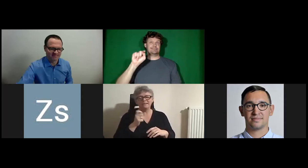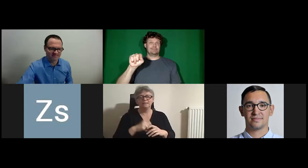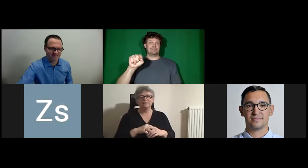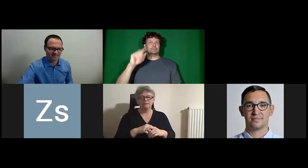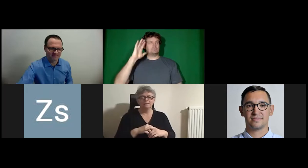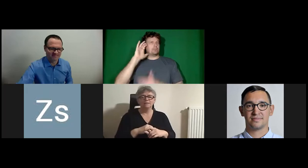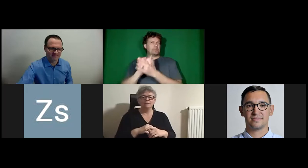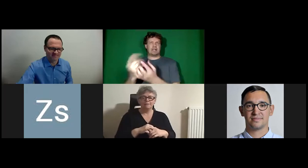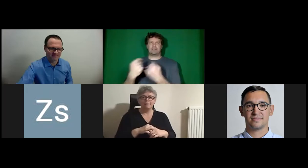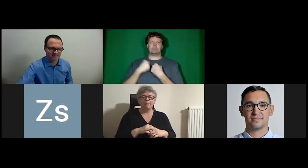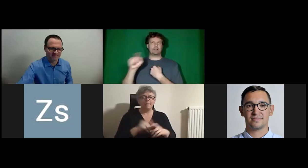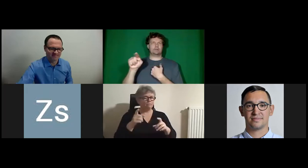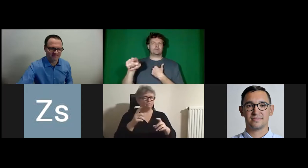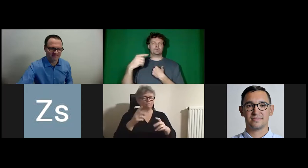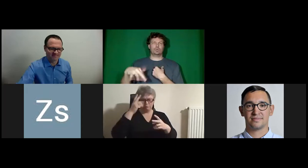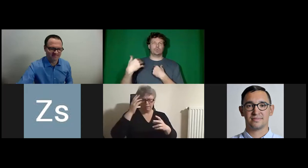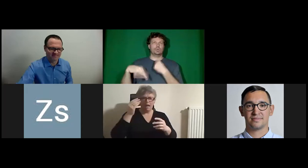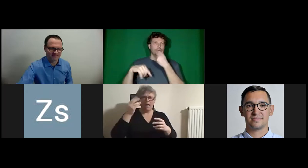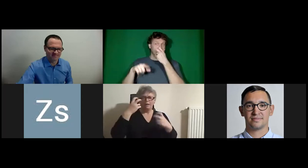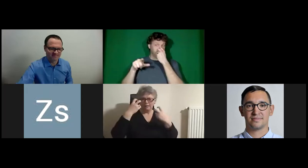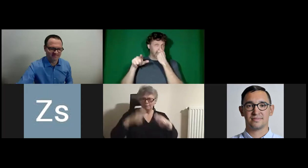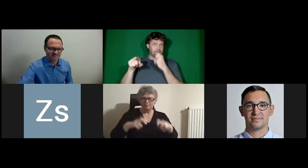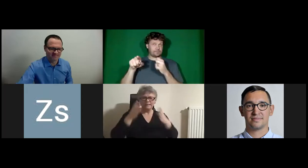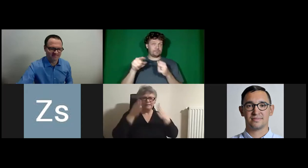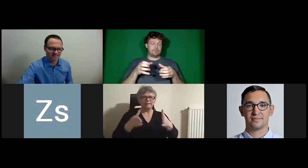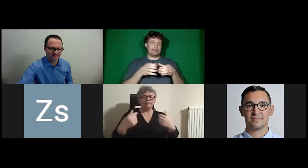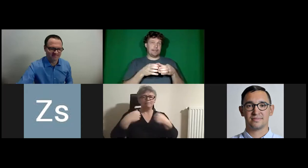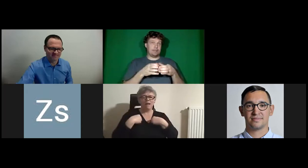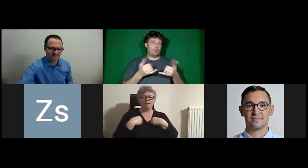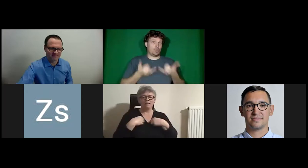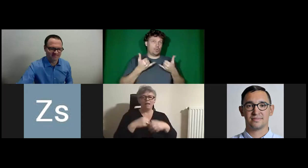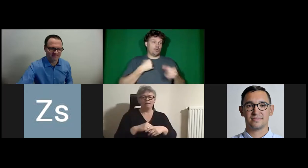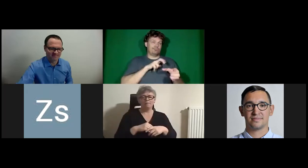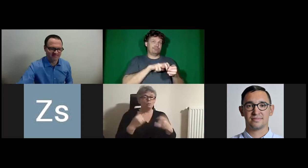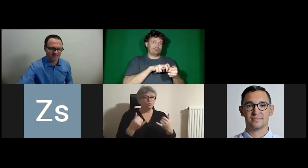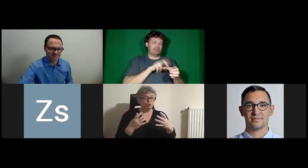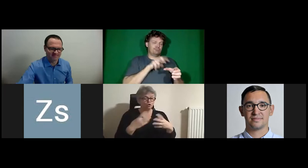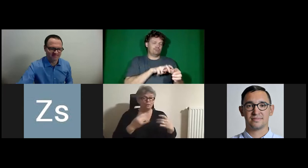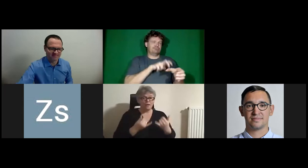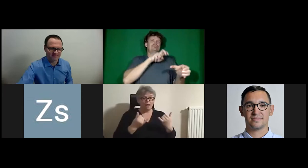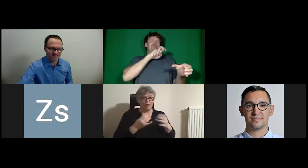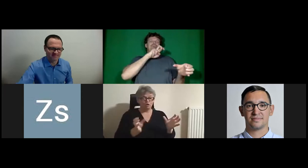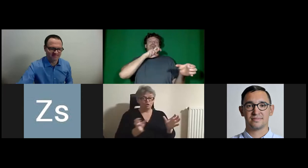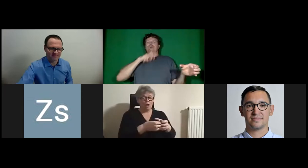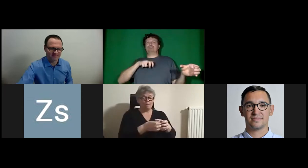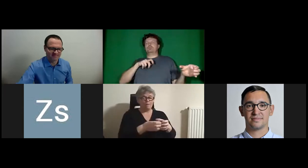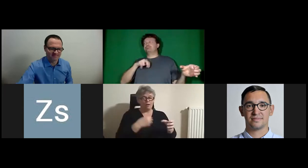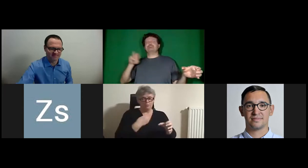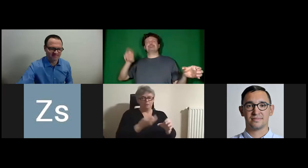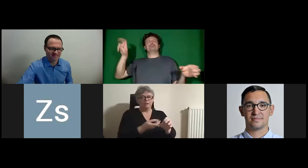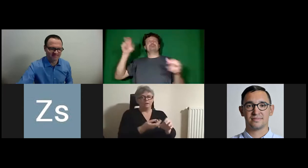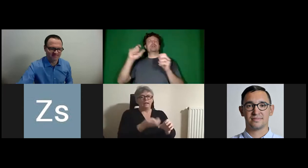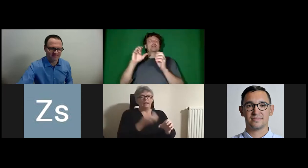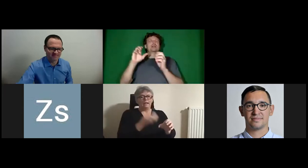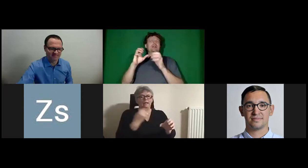Bechirovic, I'll never forget, thanks to him that he believed in me. And that first step that I was able to join the